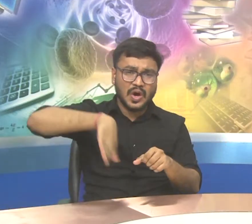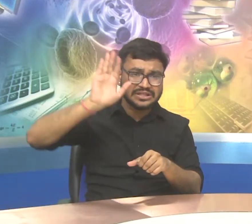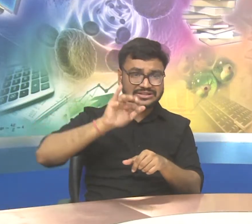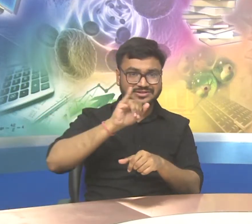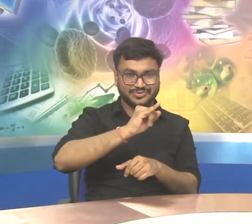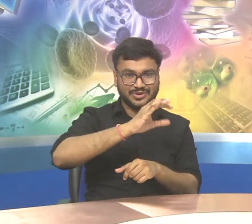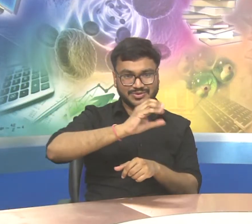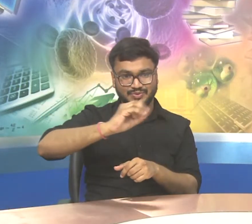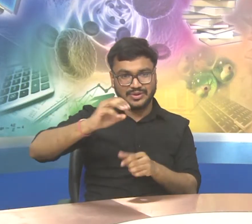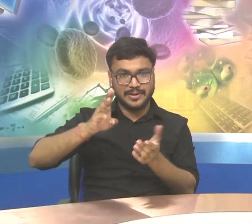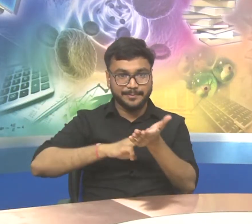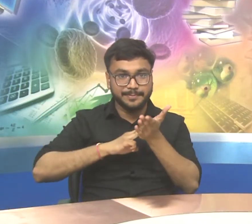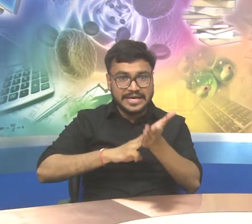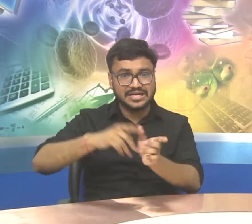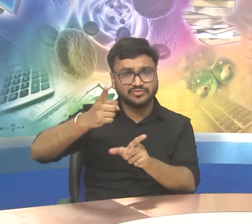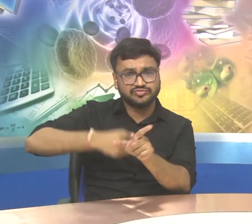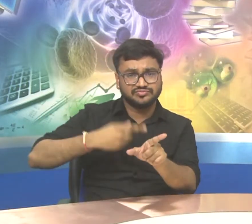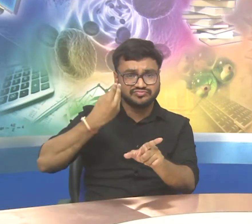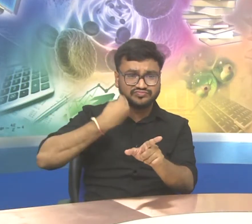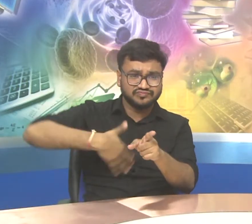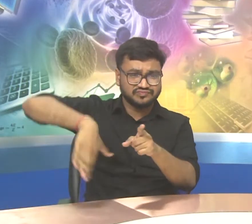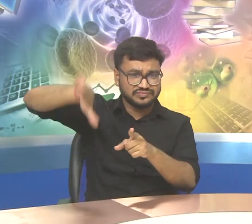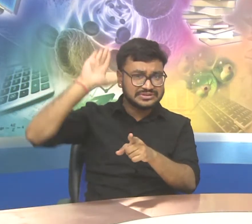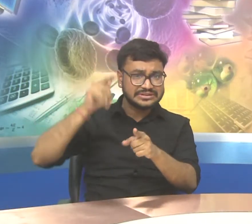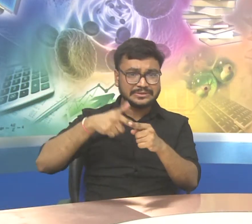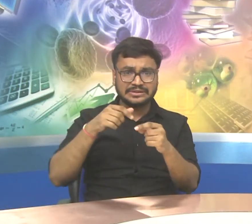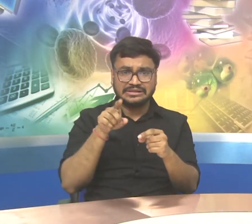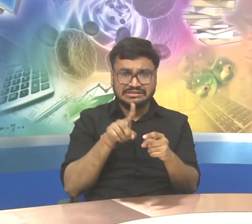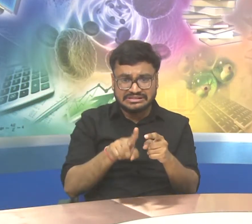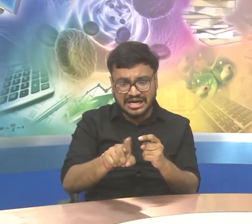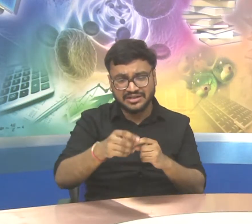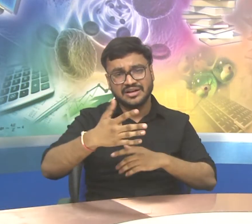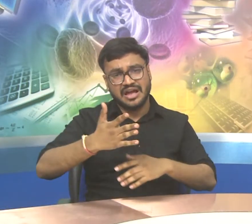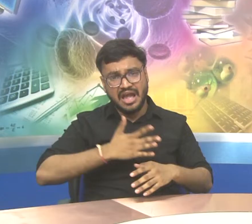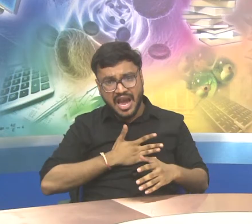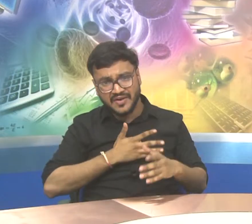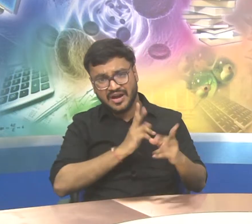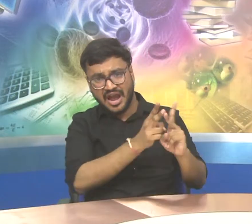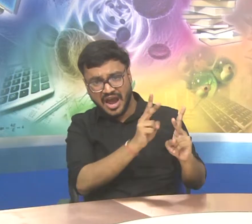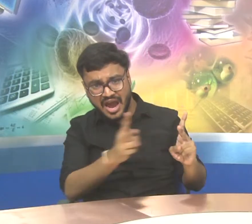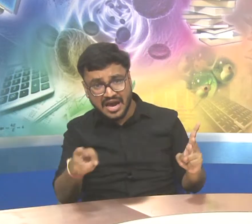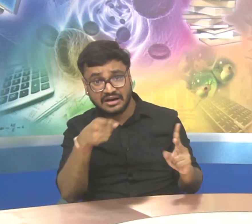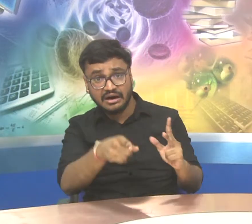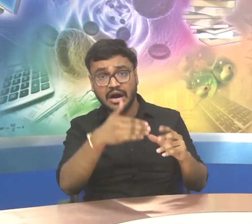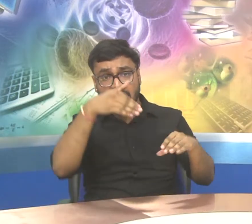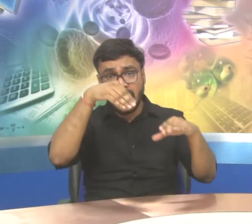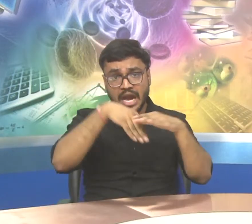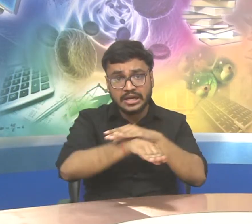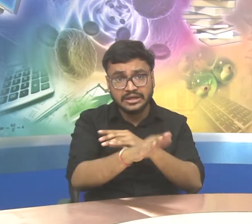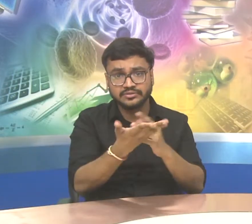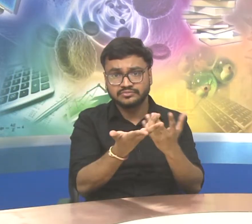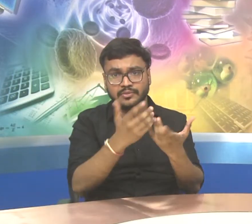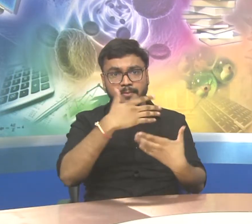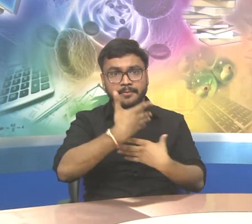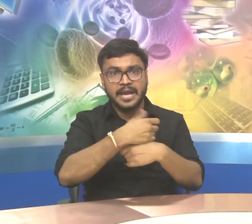Around 600 million years ago, many different multicellular